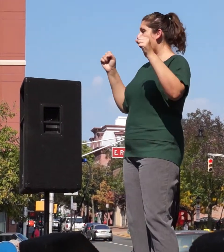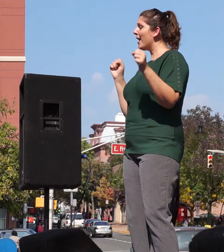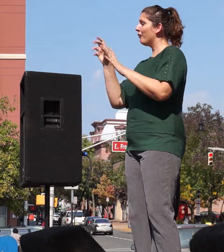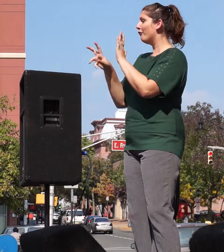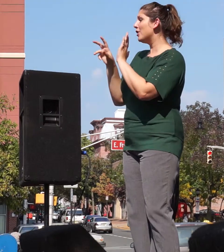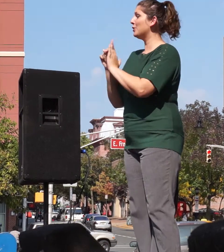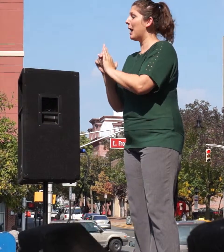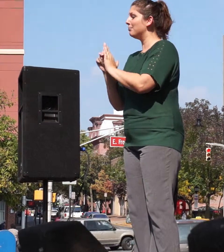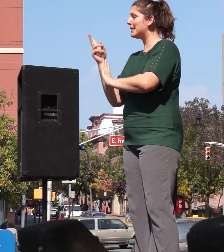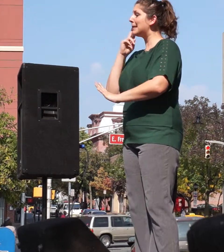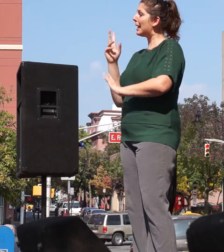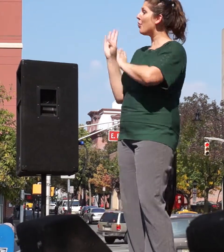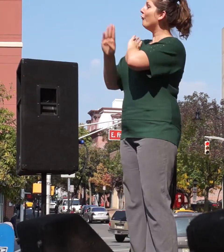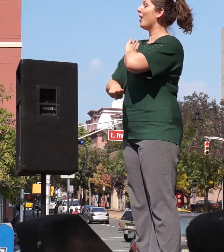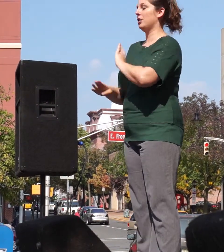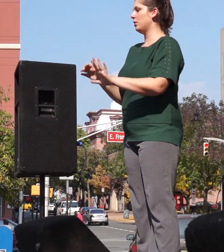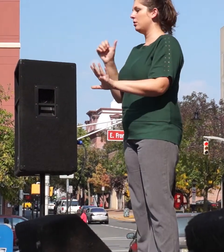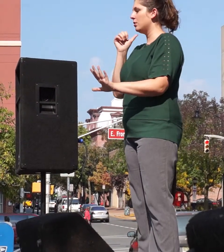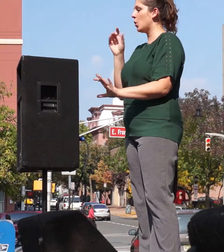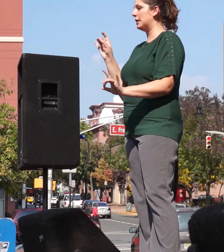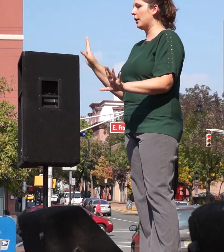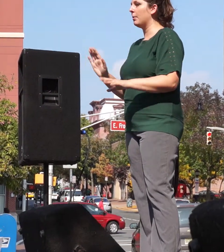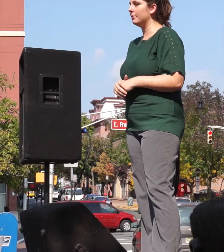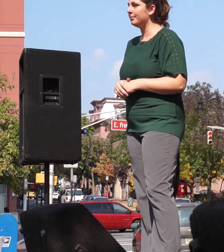fall. Don't, it's gonna be terrible.